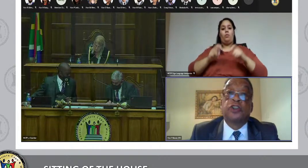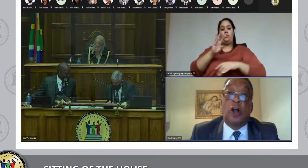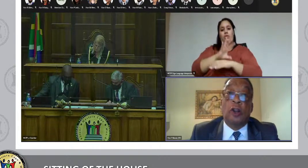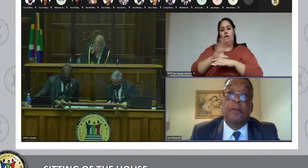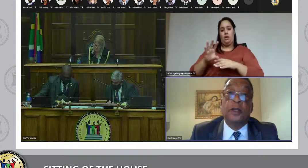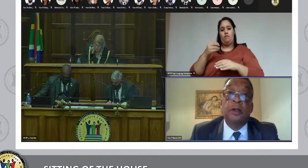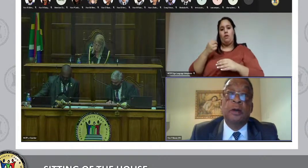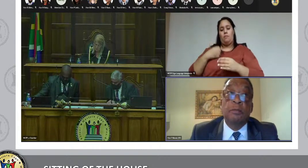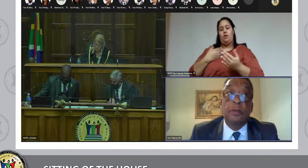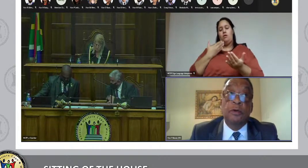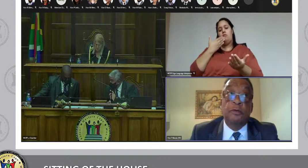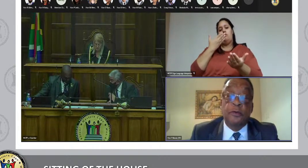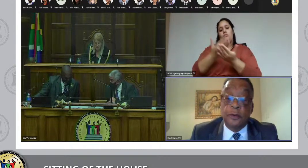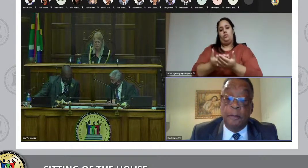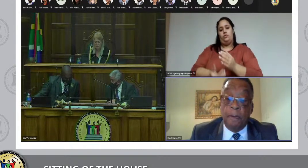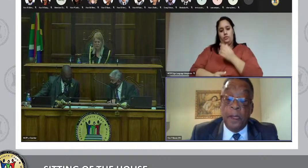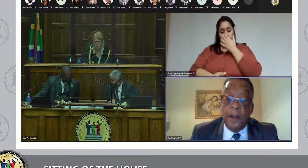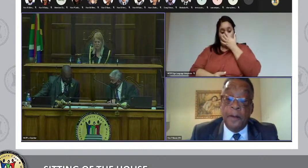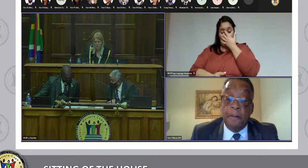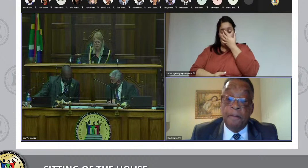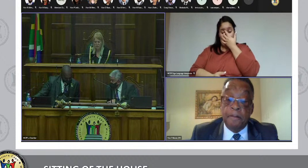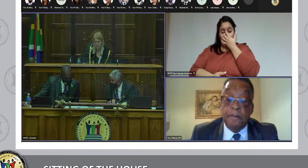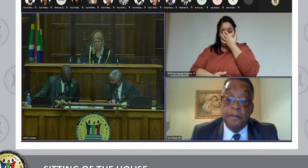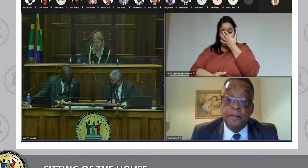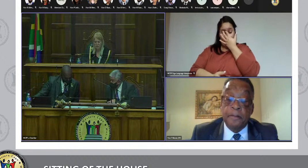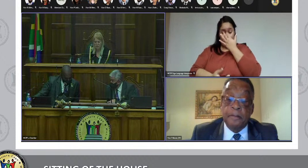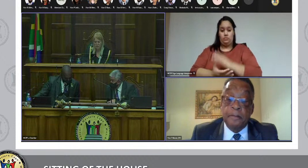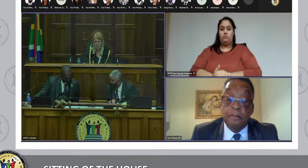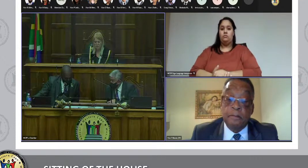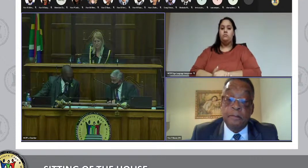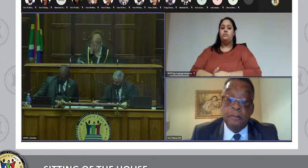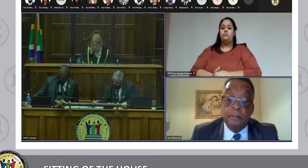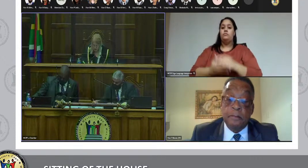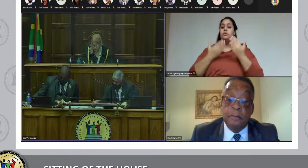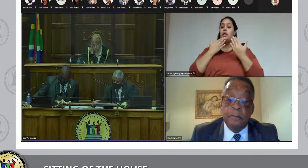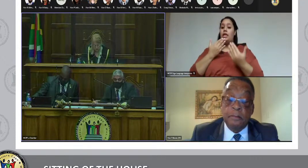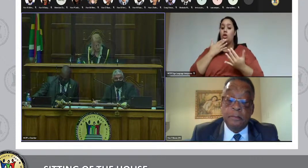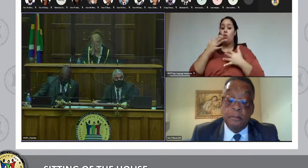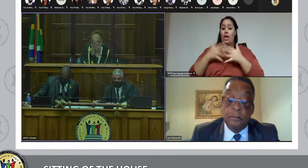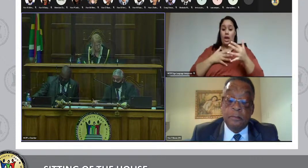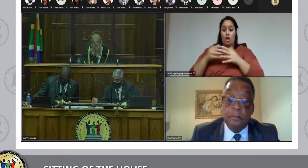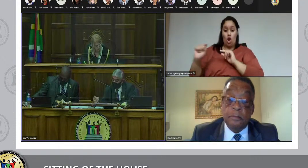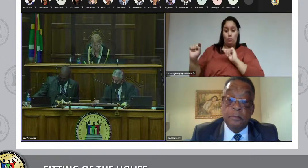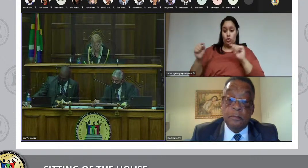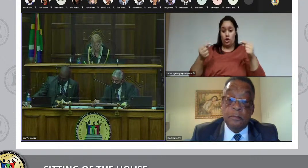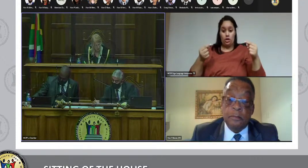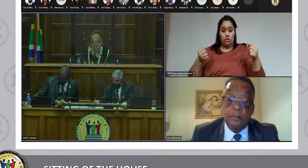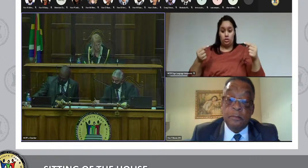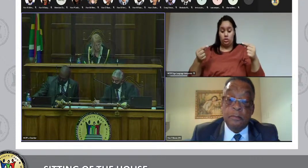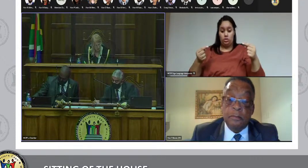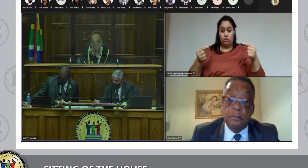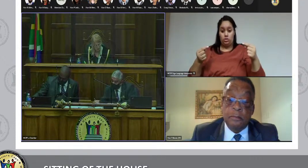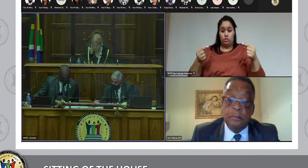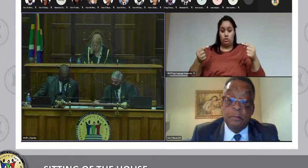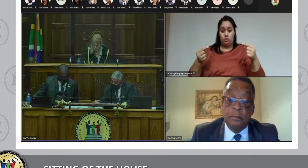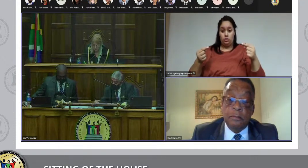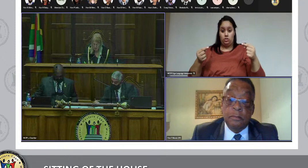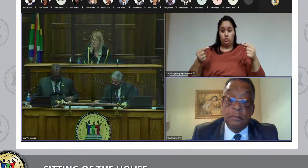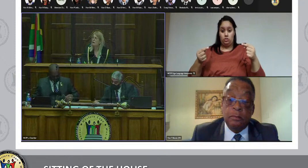I so solemnly move. Thank you very much. Are there any objections to the motion being moved without